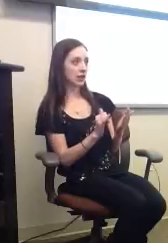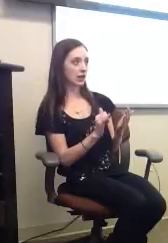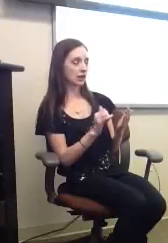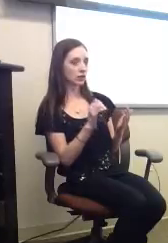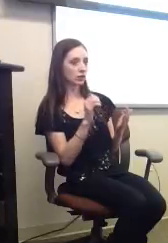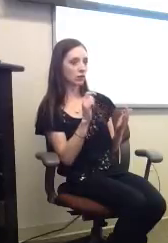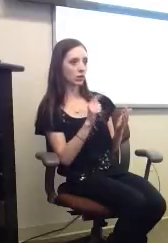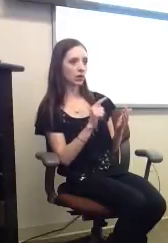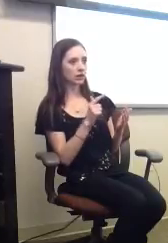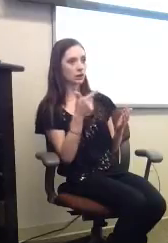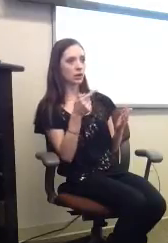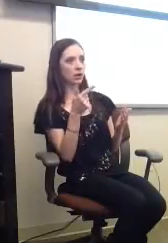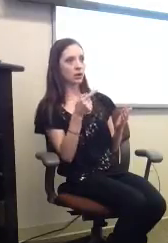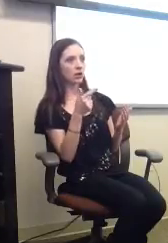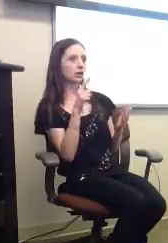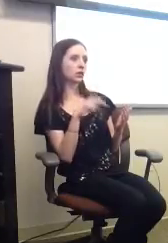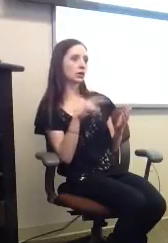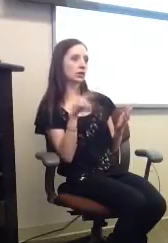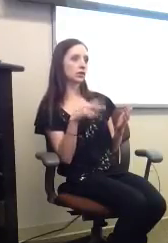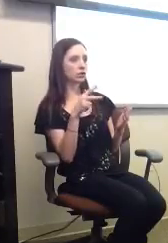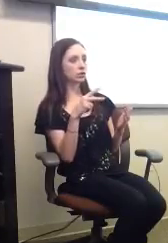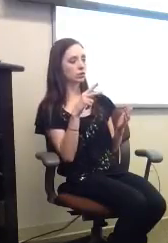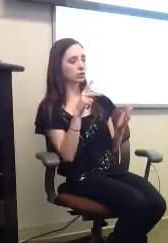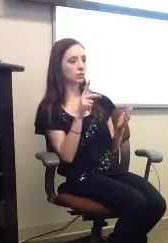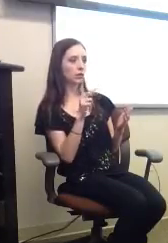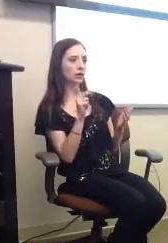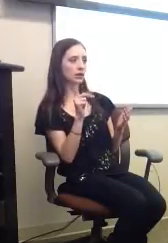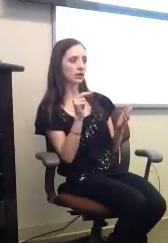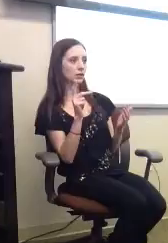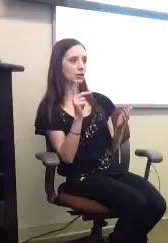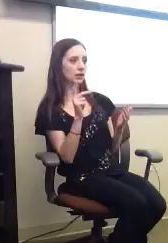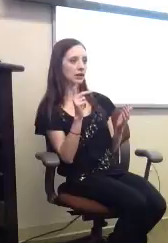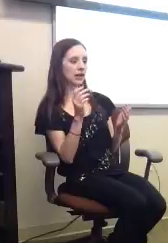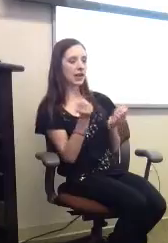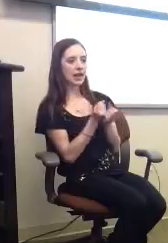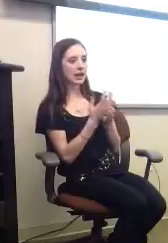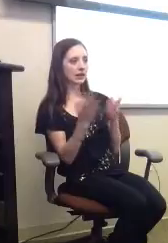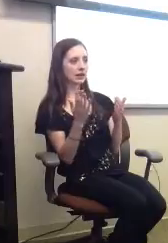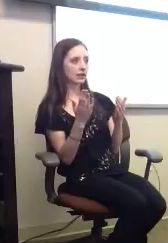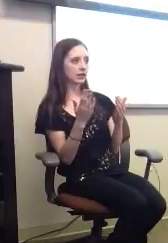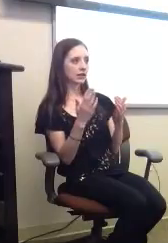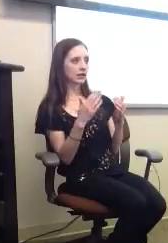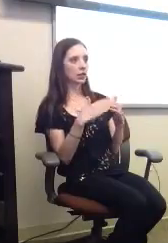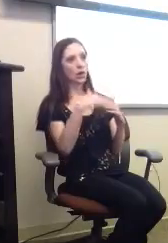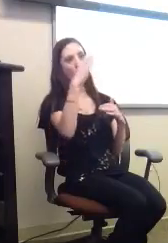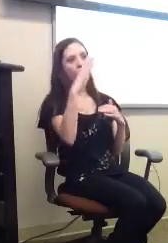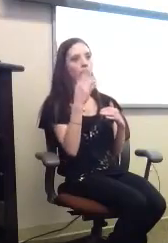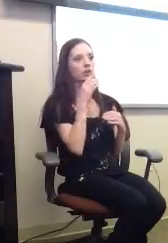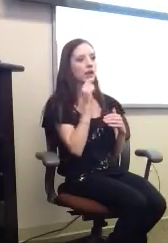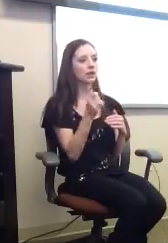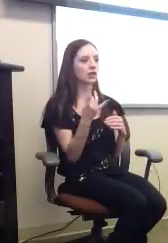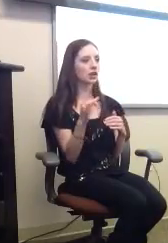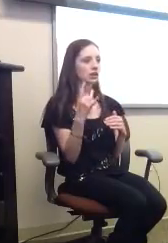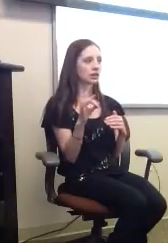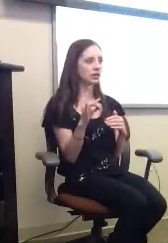anything over 18 for that matter. What about kids that are severely disabled? That would fit under